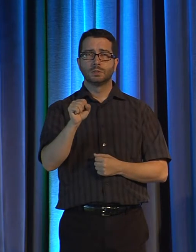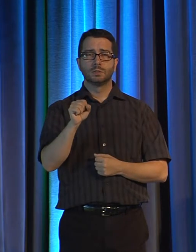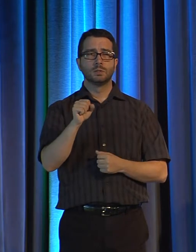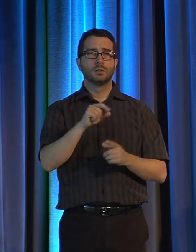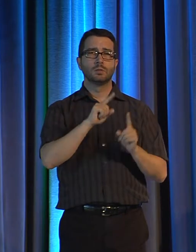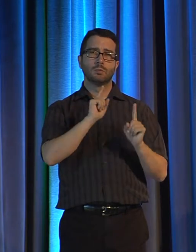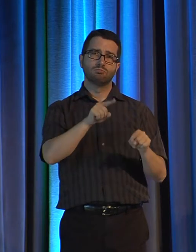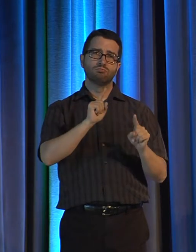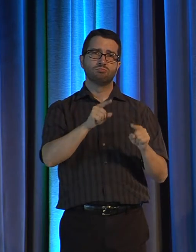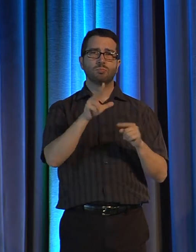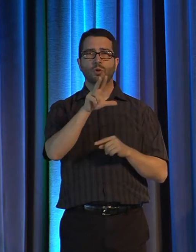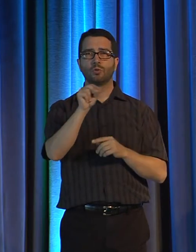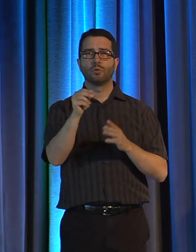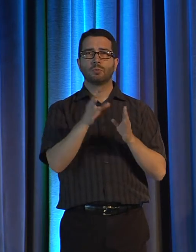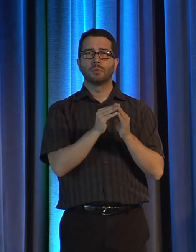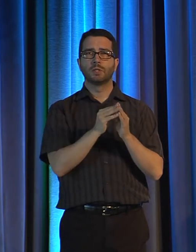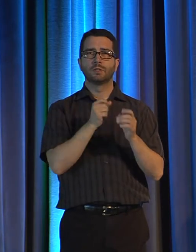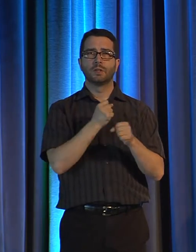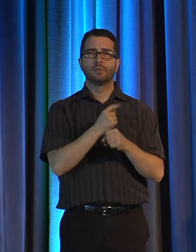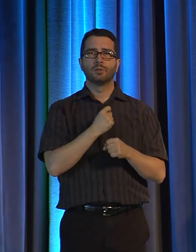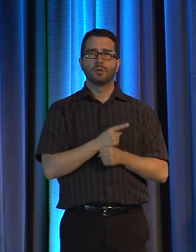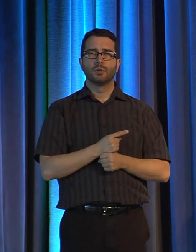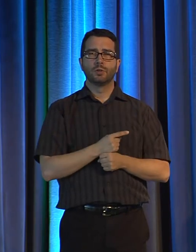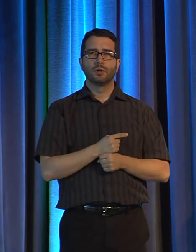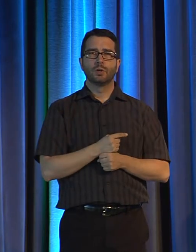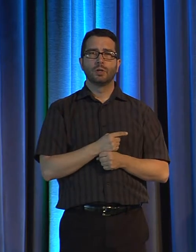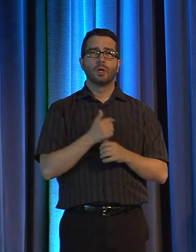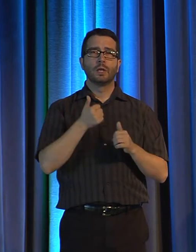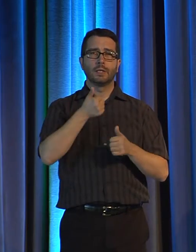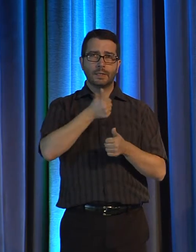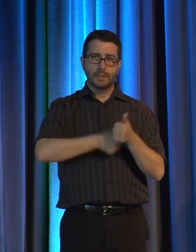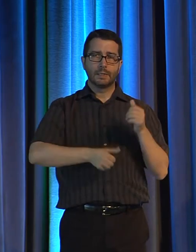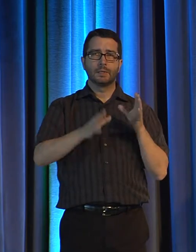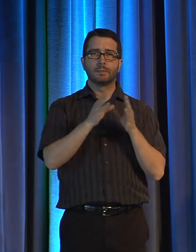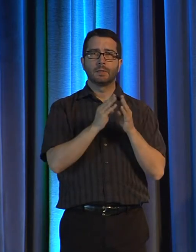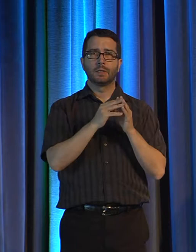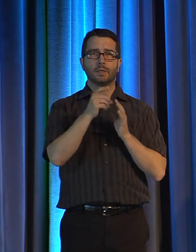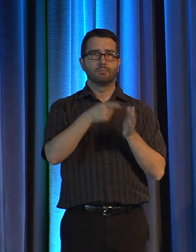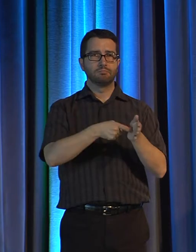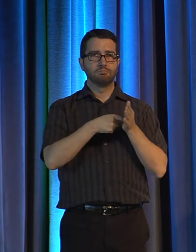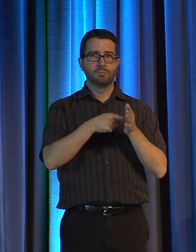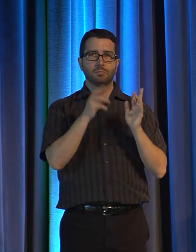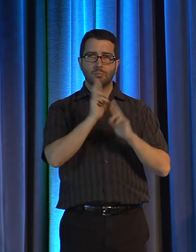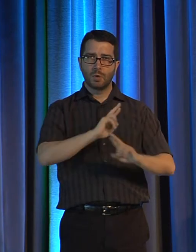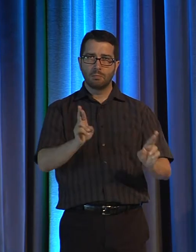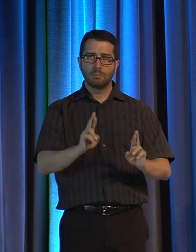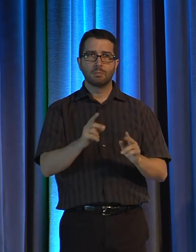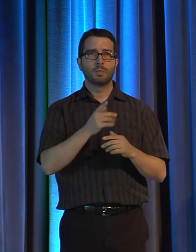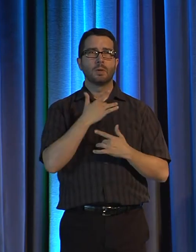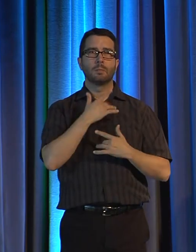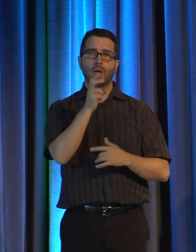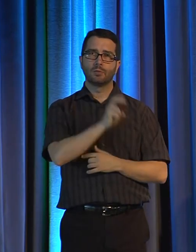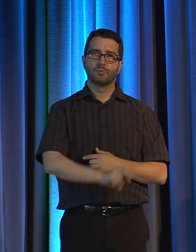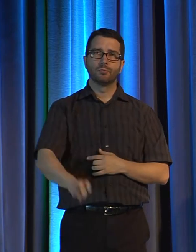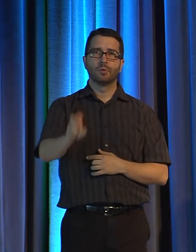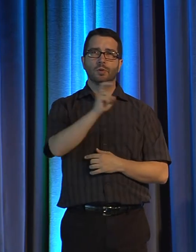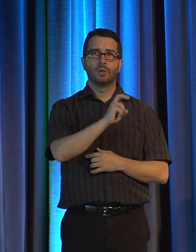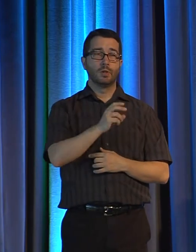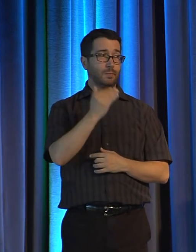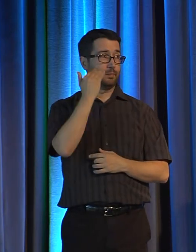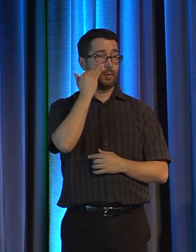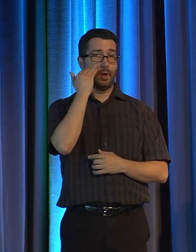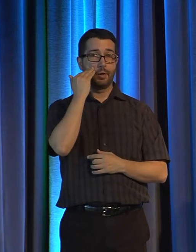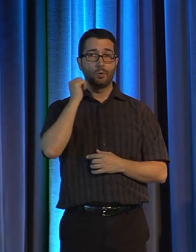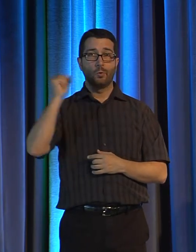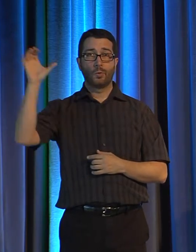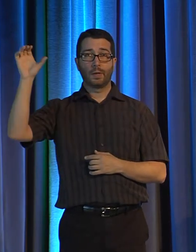plus minus, each of which requires significant preparation and, for many, regular travel. I'm getting to know the highway between